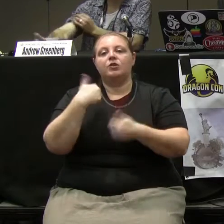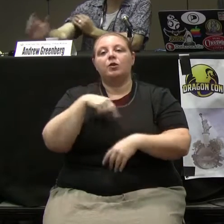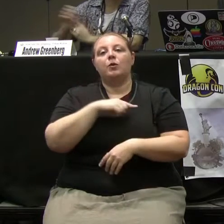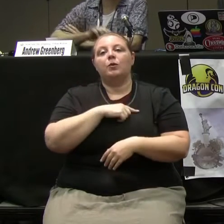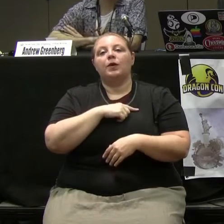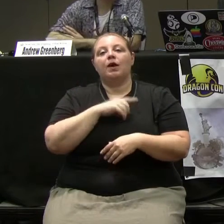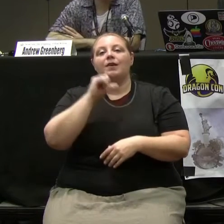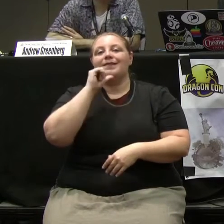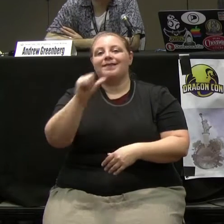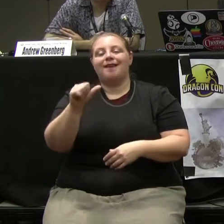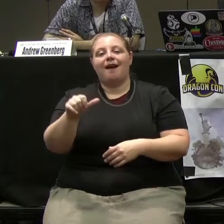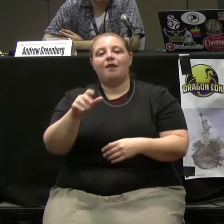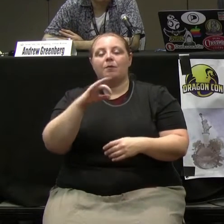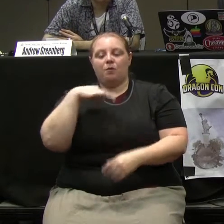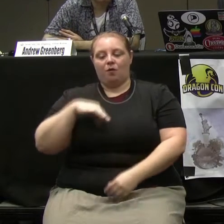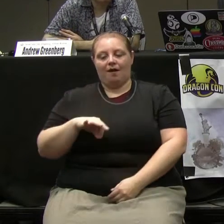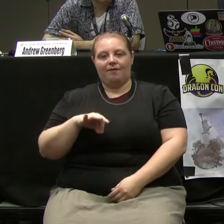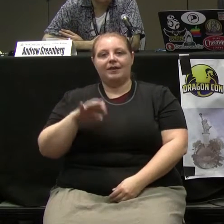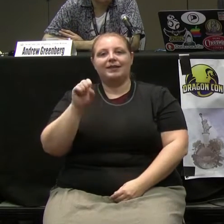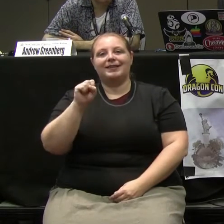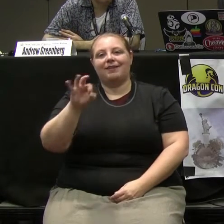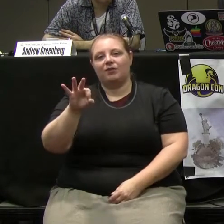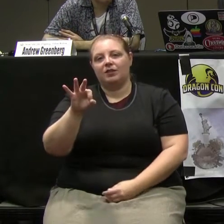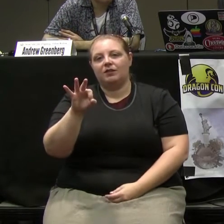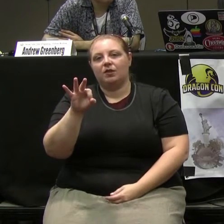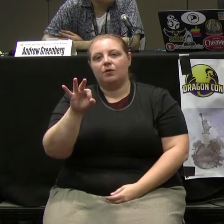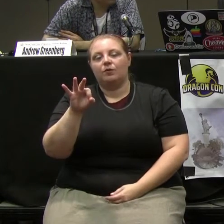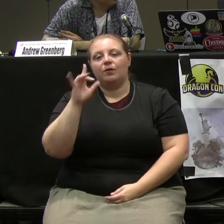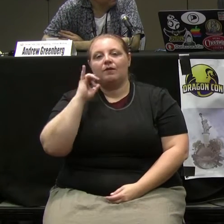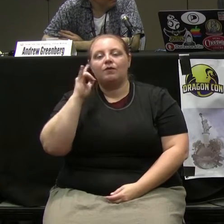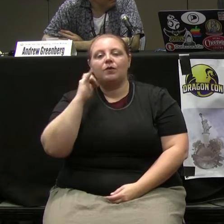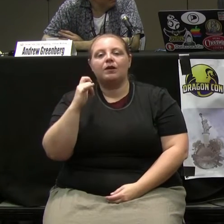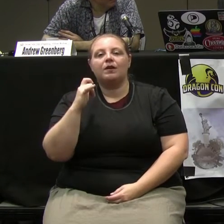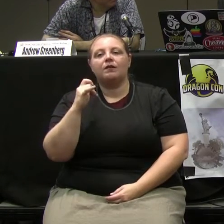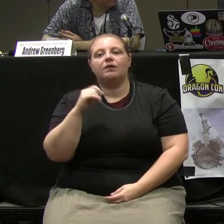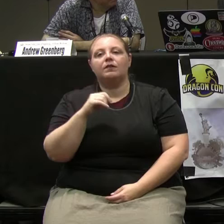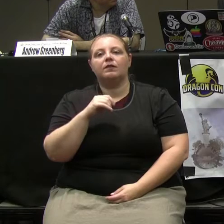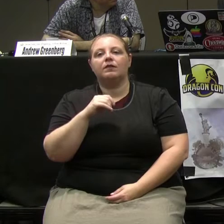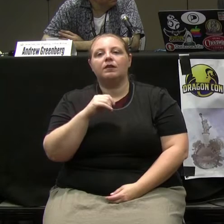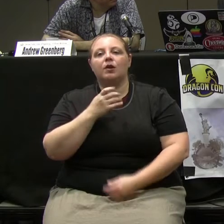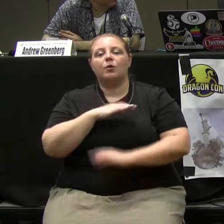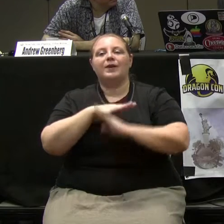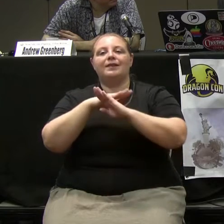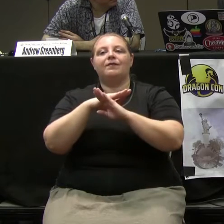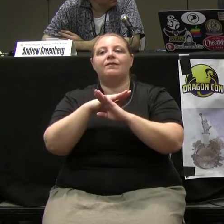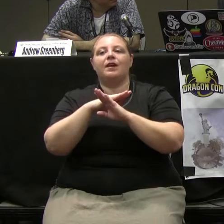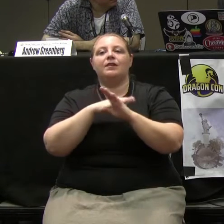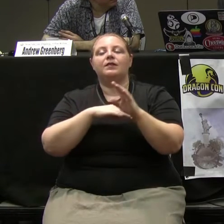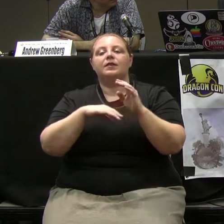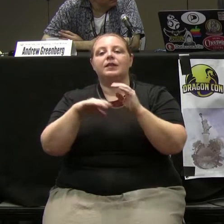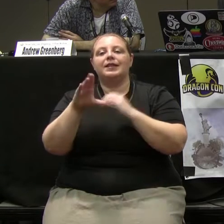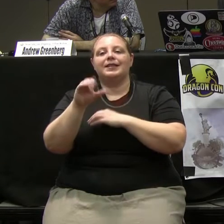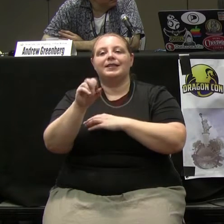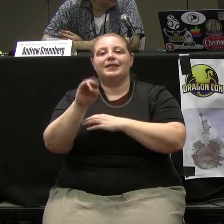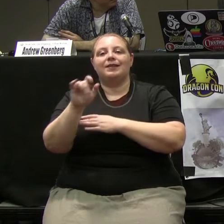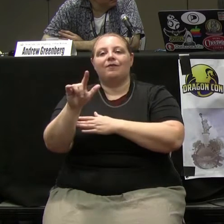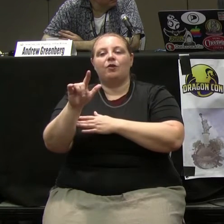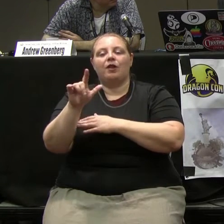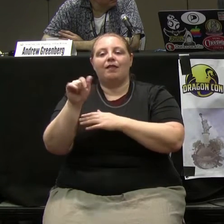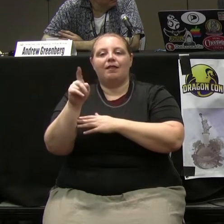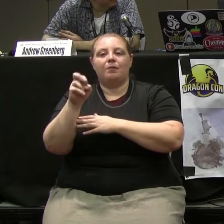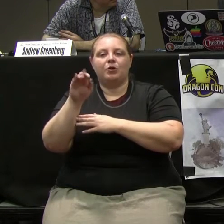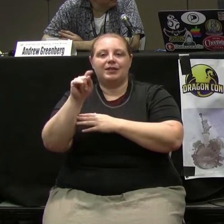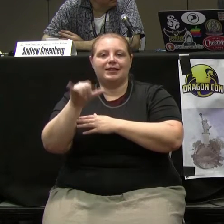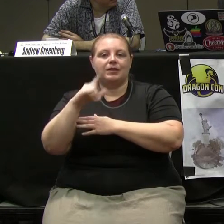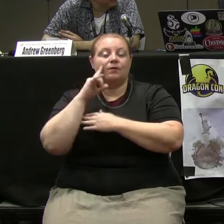a nonprofit organization based in San Francisco. We defend civil liberties at the intersection of technology